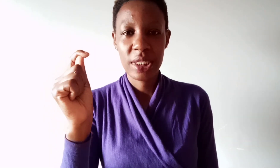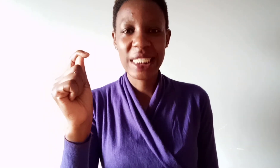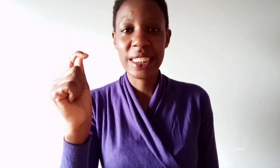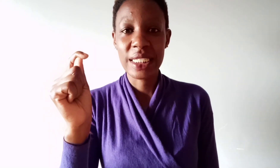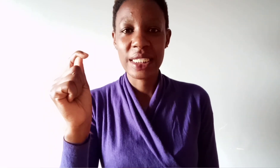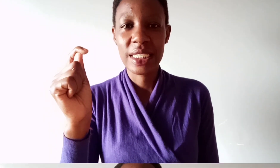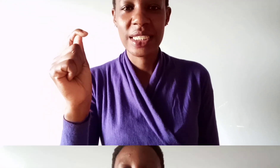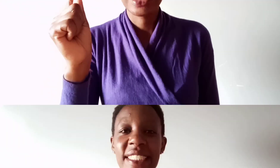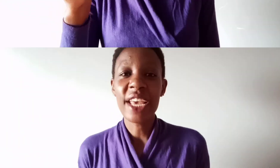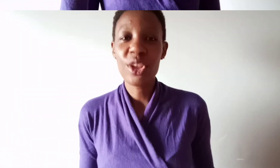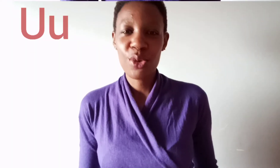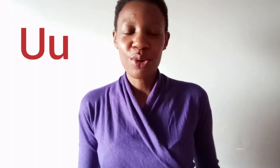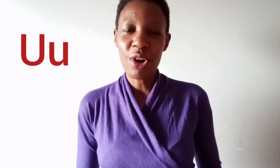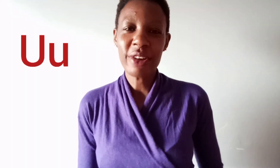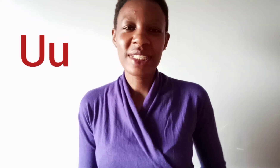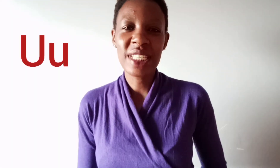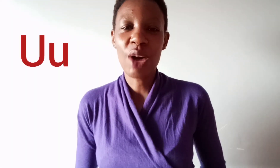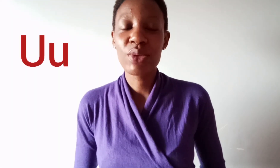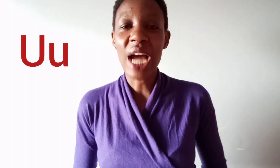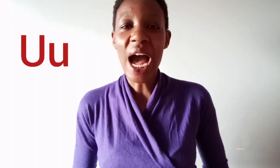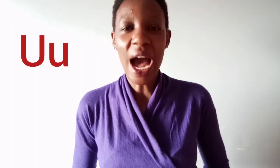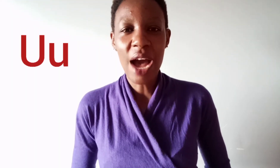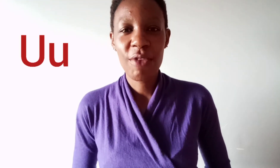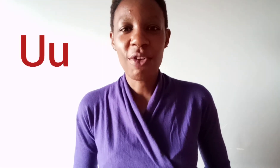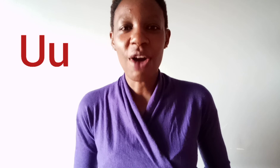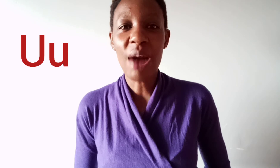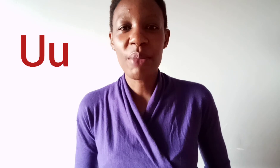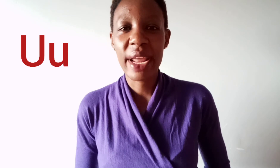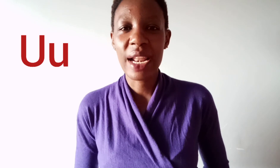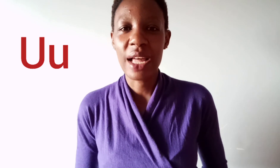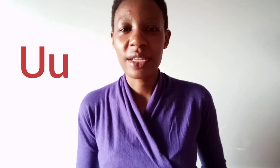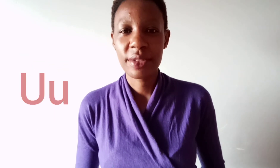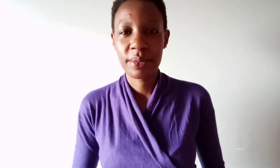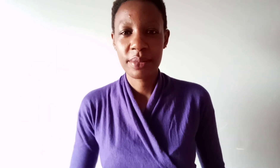T. Letter U or sound A for umbrella.